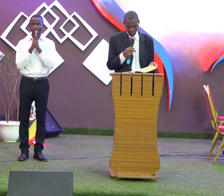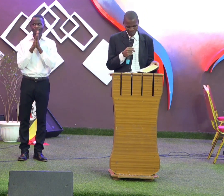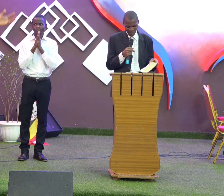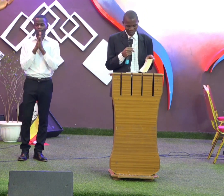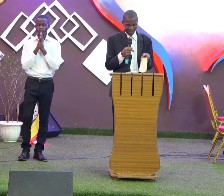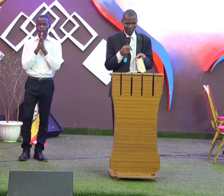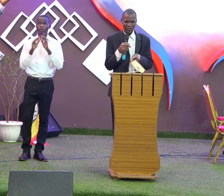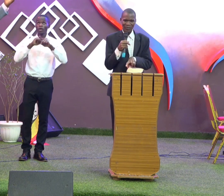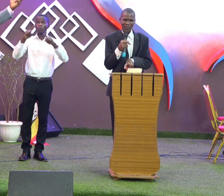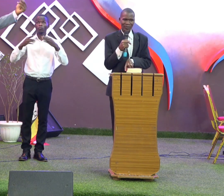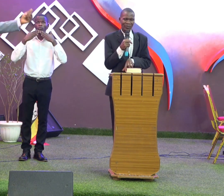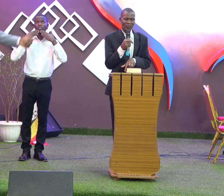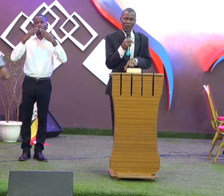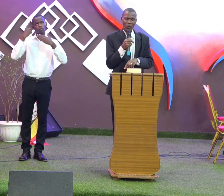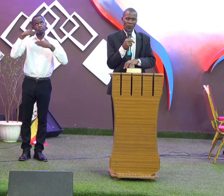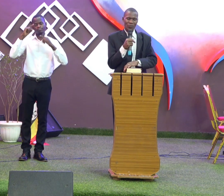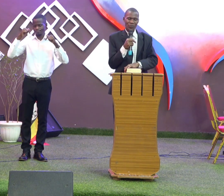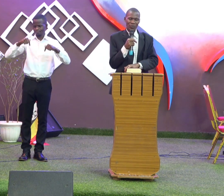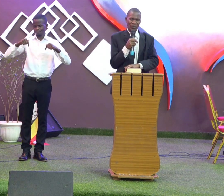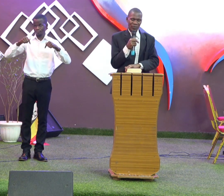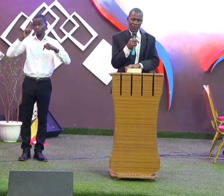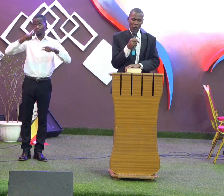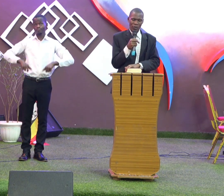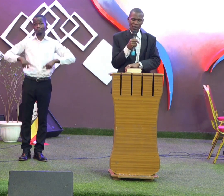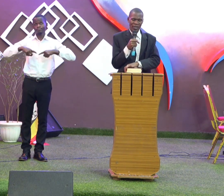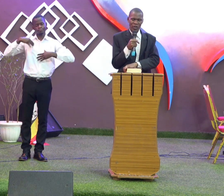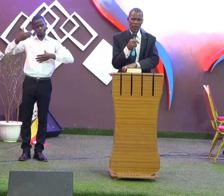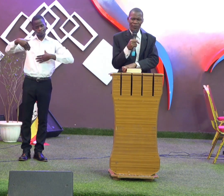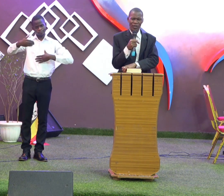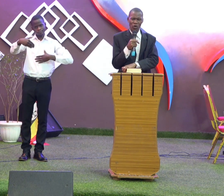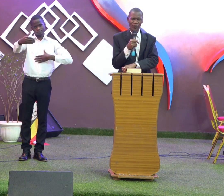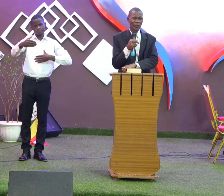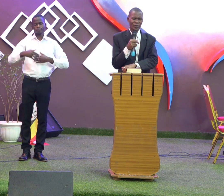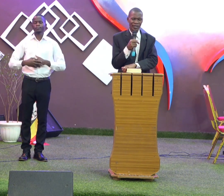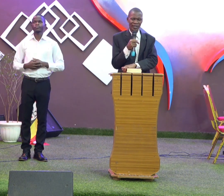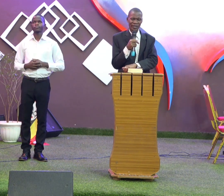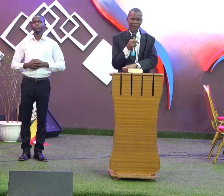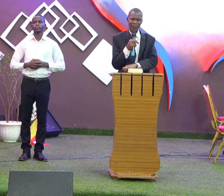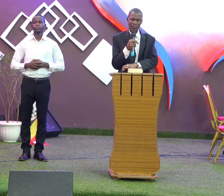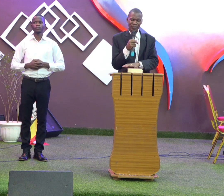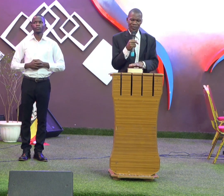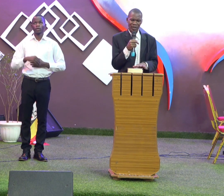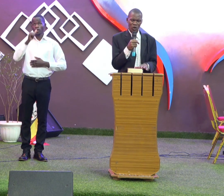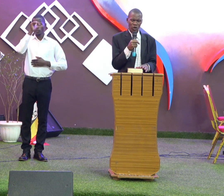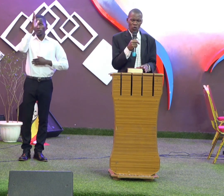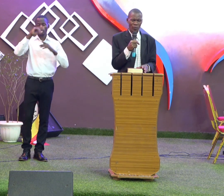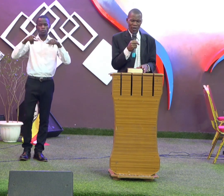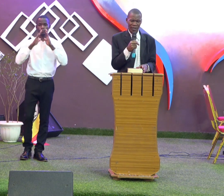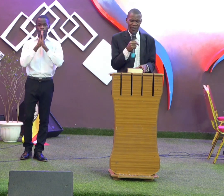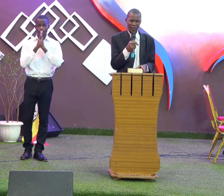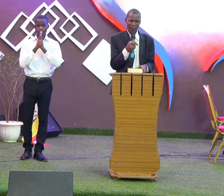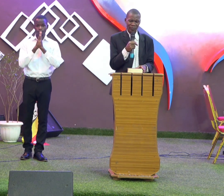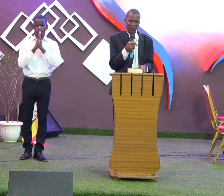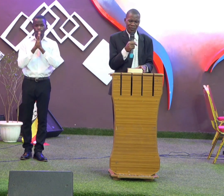our feet and tukwebaze olunaku olwaleero abeera omulamu emirembe gyonna. We thank you, living God, for today. Mukama tusaba. Lord, we